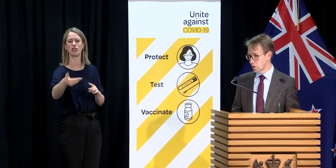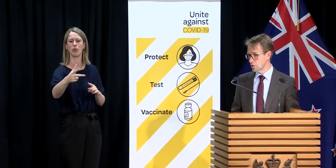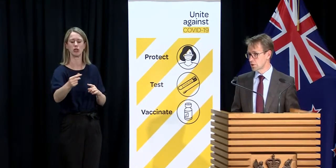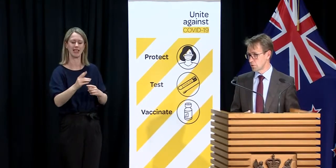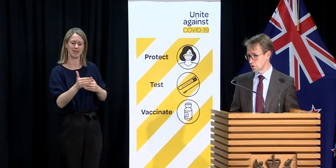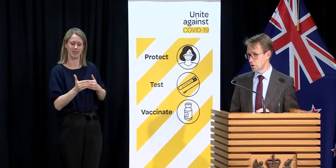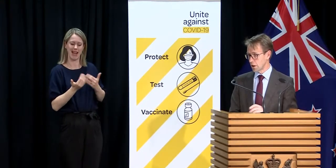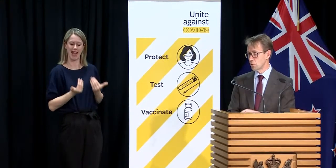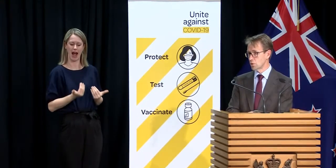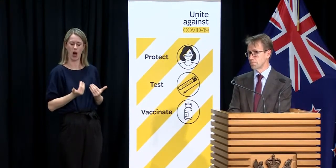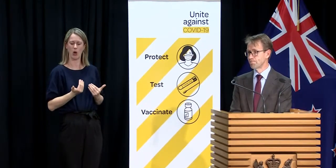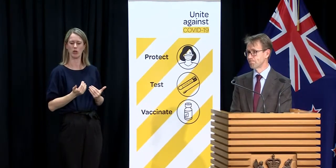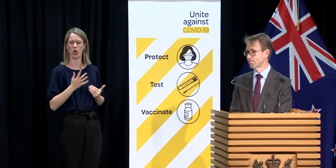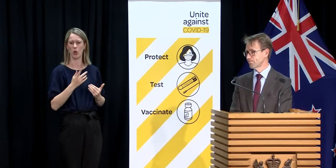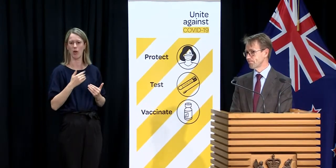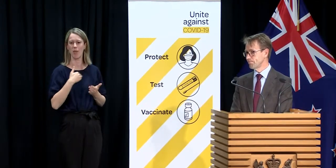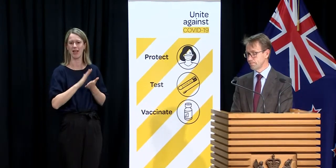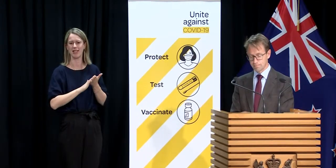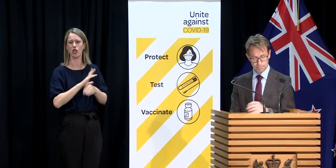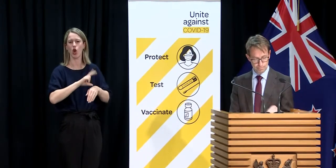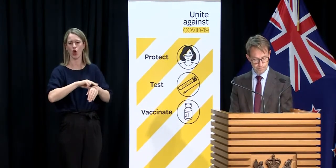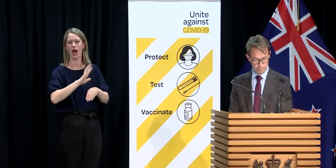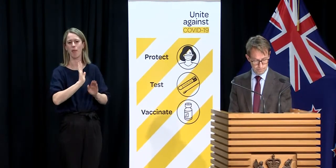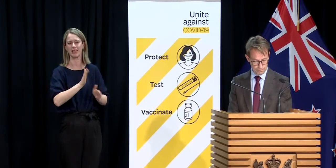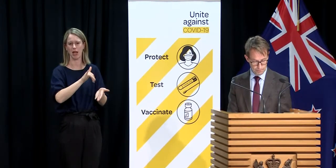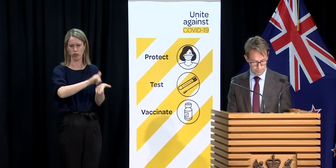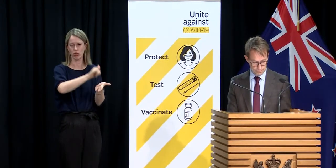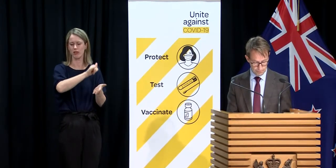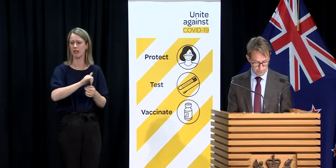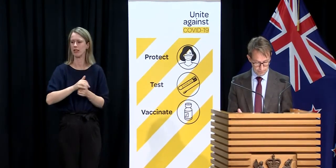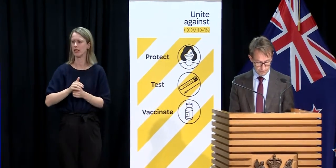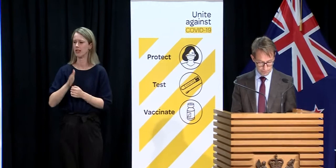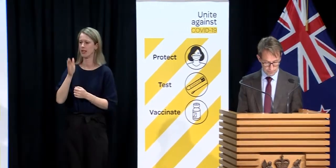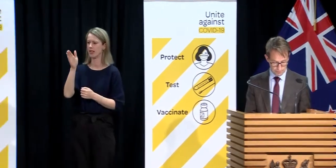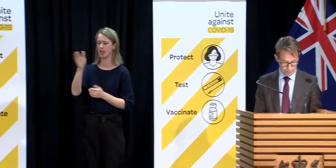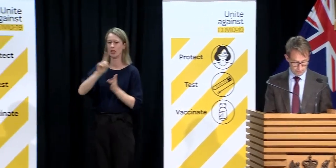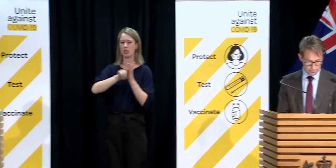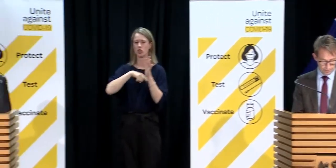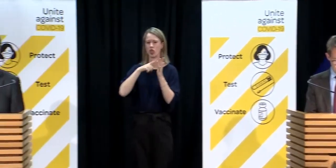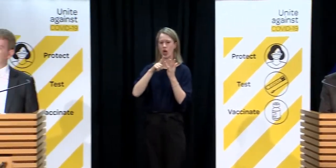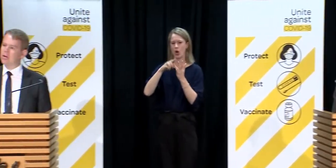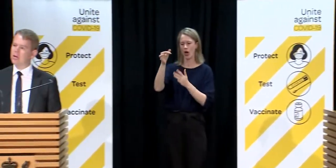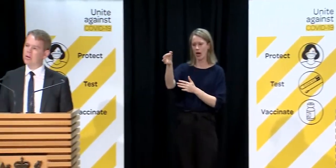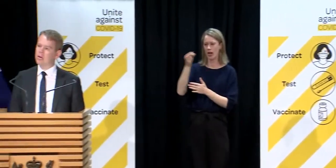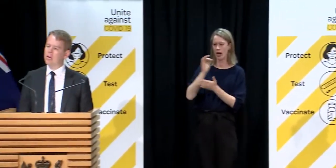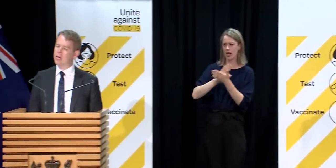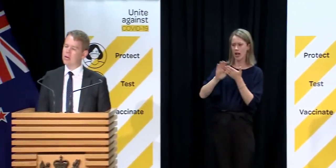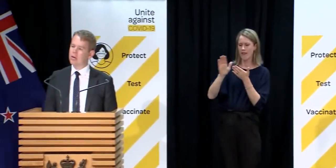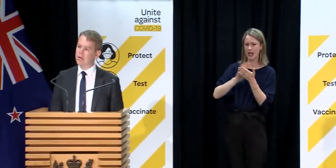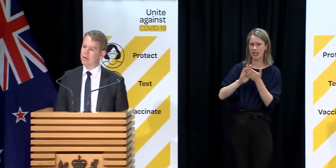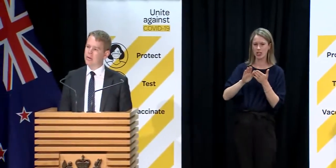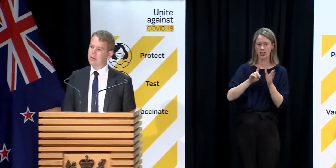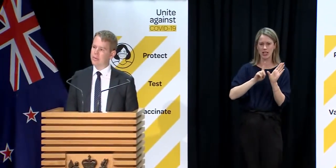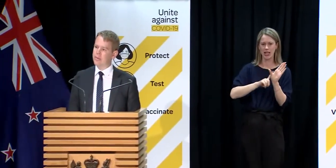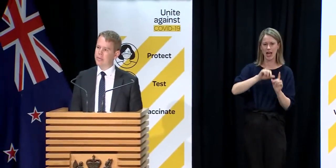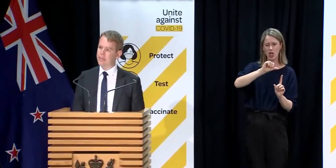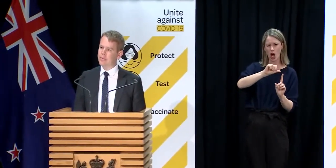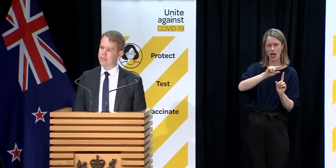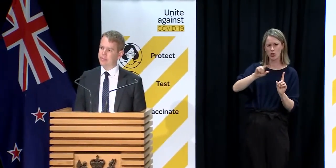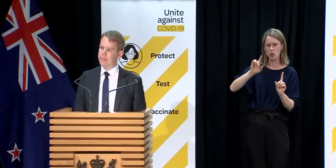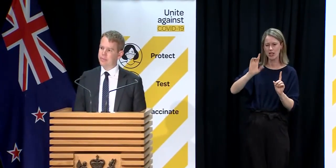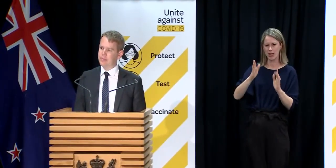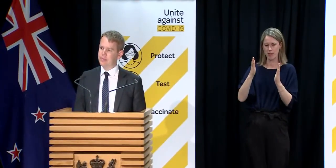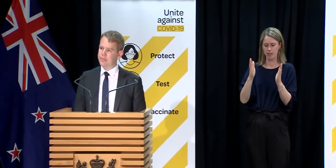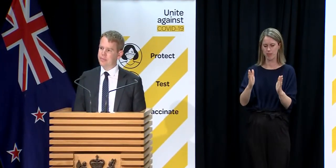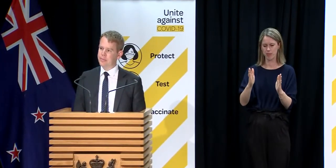having the 2-dose first course. Can I just get some clarification, Minister, in the rationale around the year 9 and 10 group, because you're